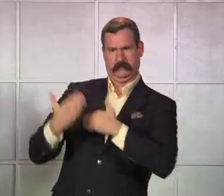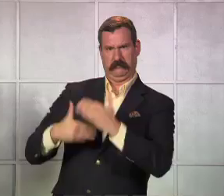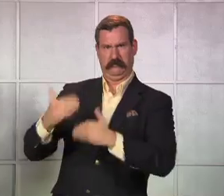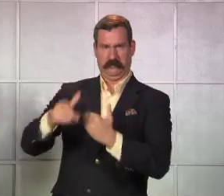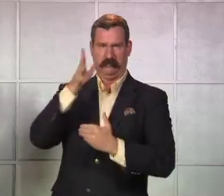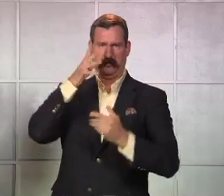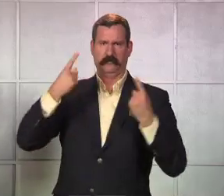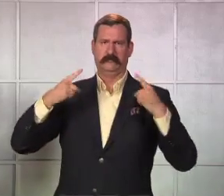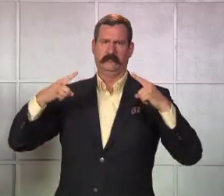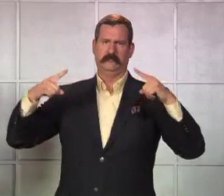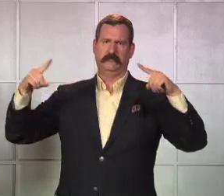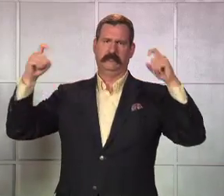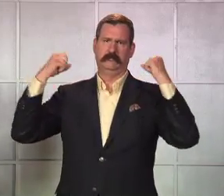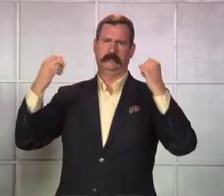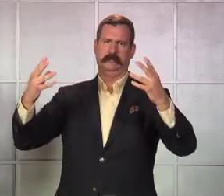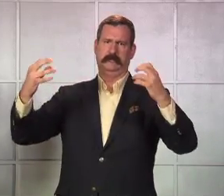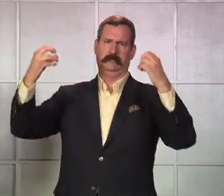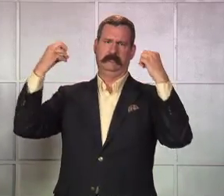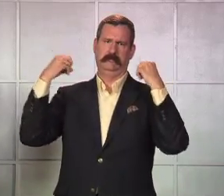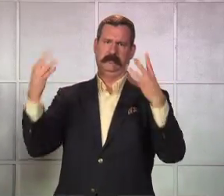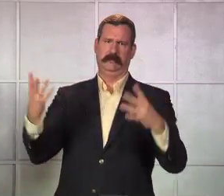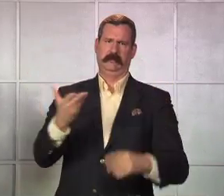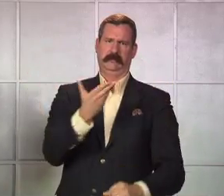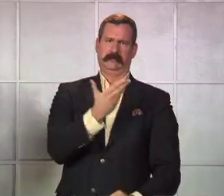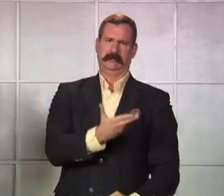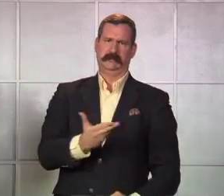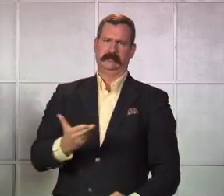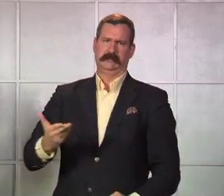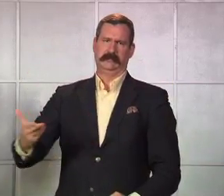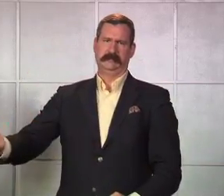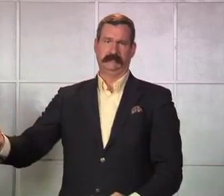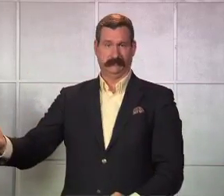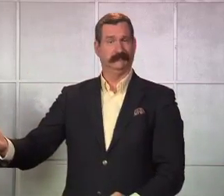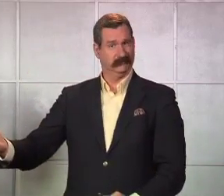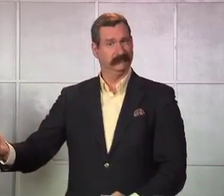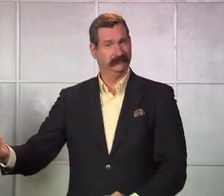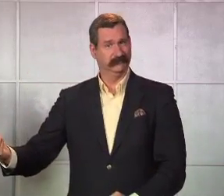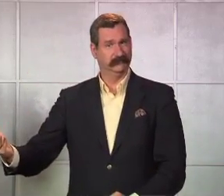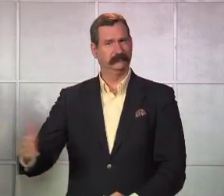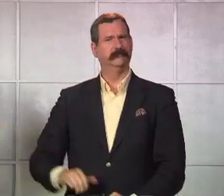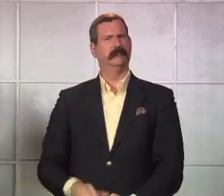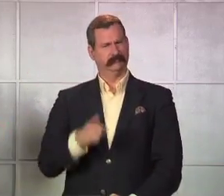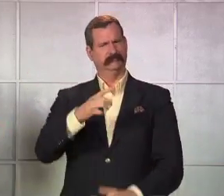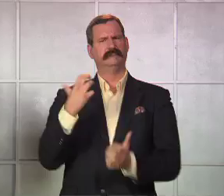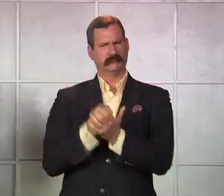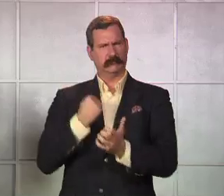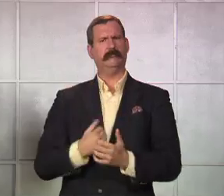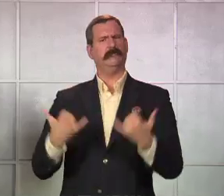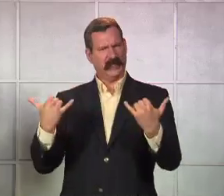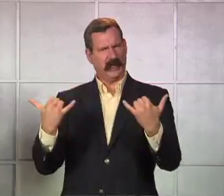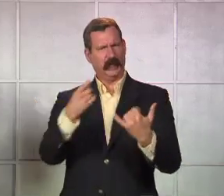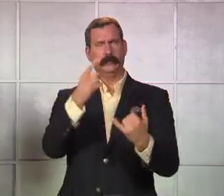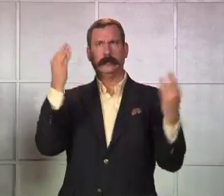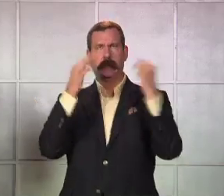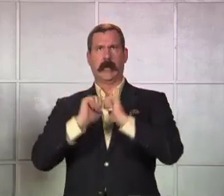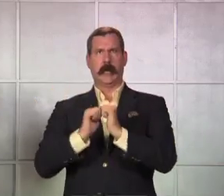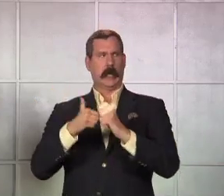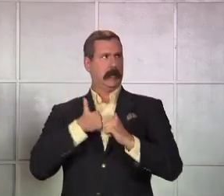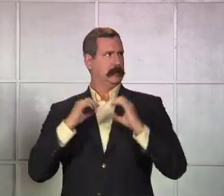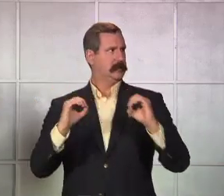you will be successful. Using this model, many other people will also become equipped to